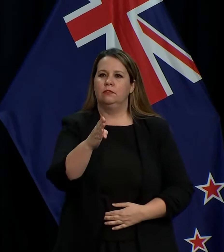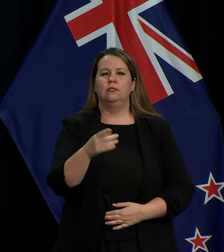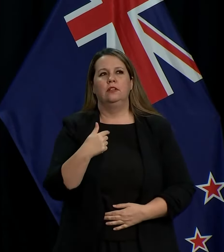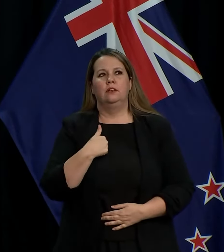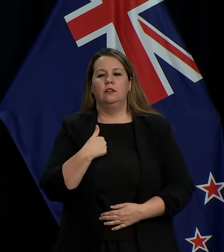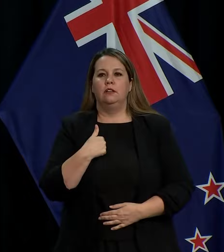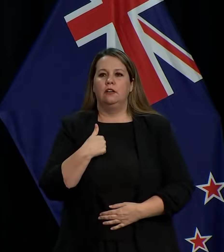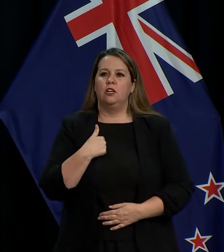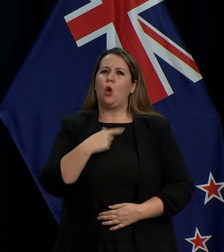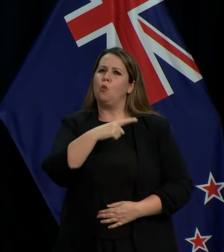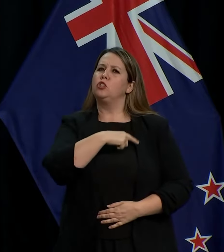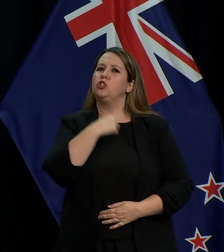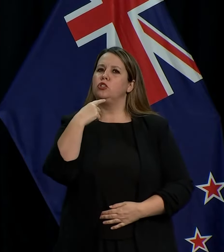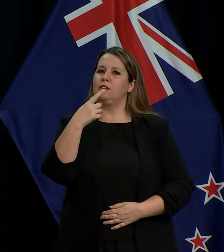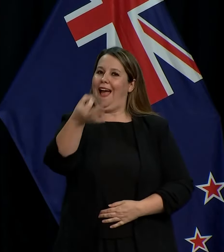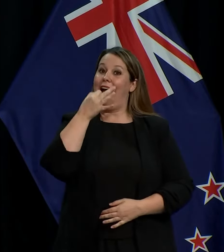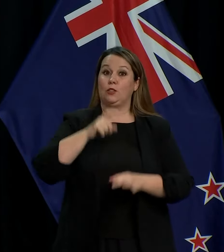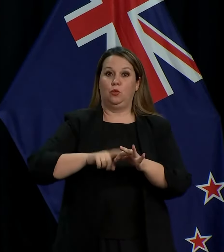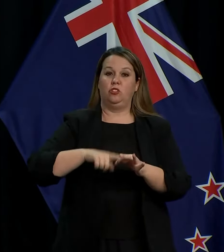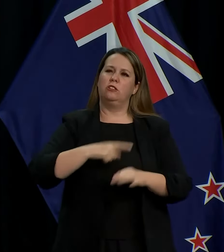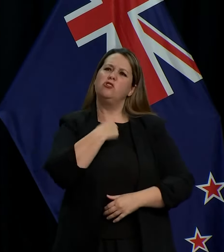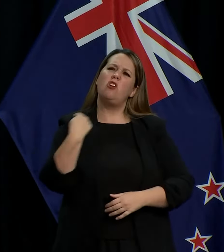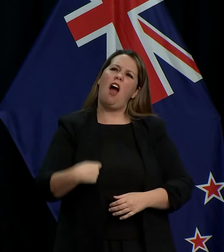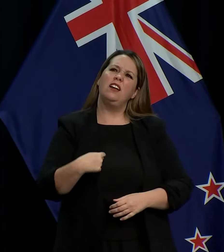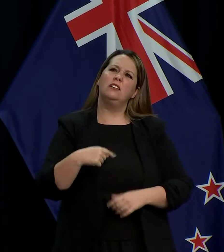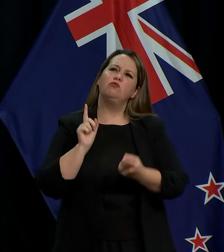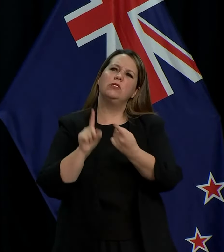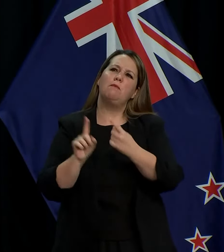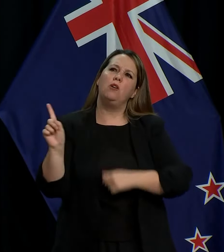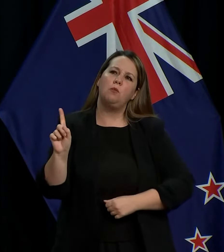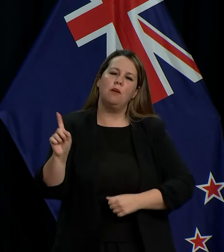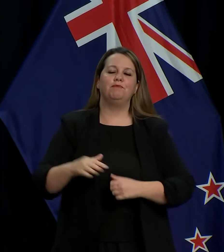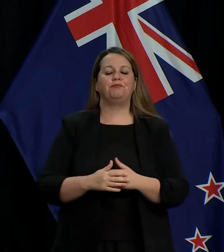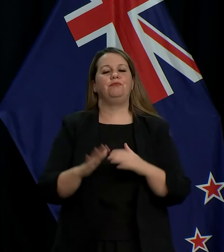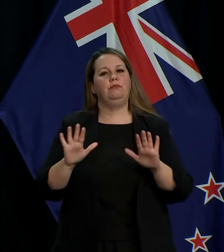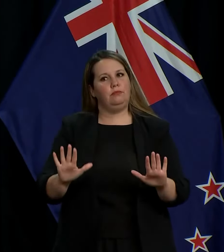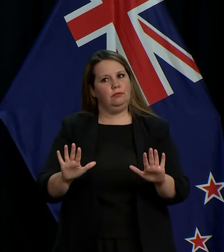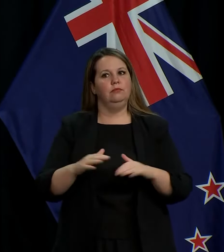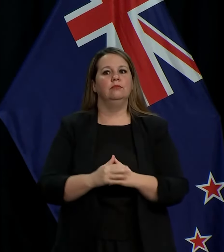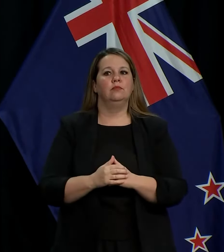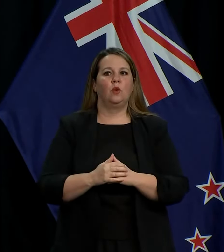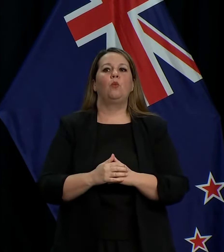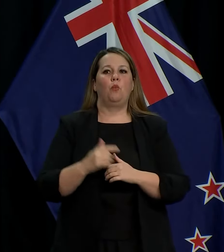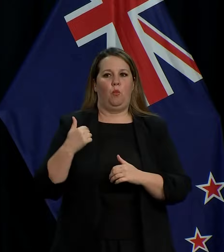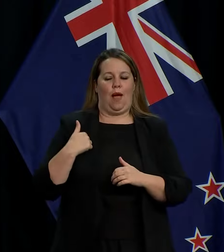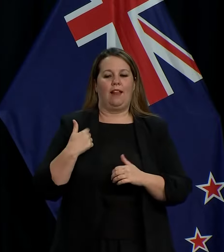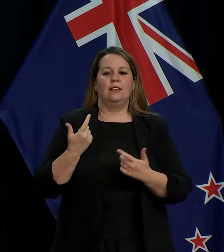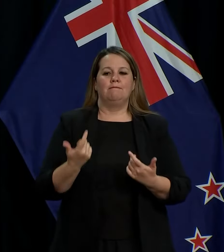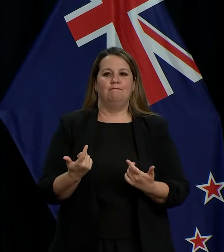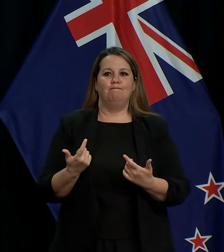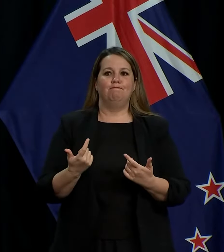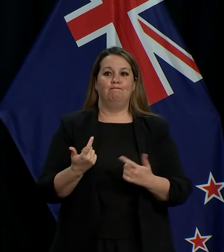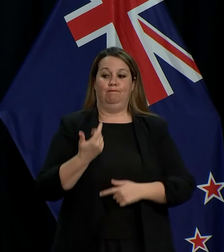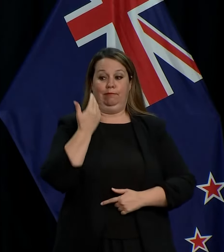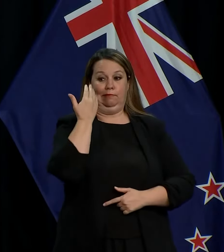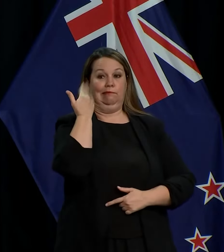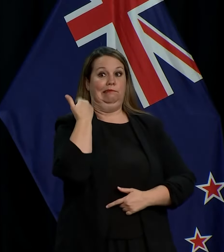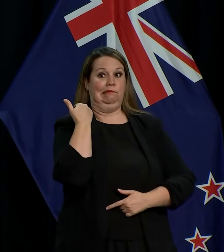done? Well, look, I can't speak to the response of conversations that have happened in more